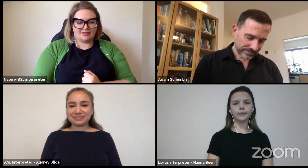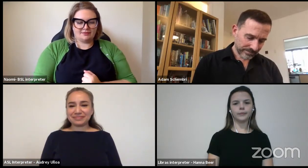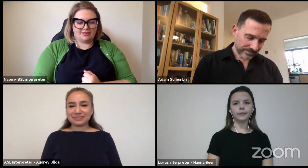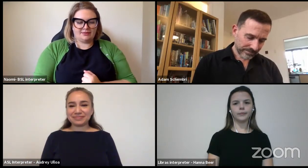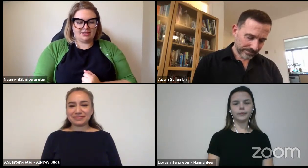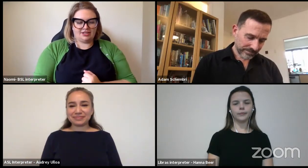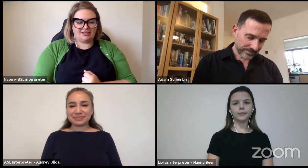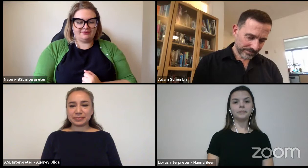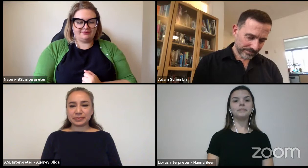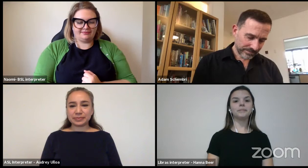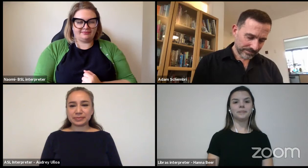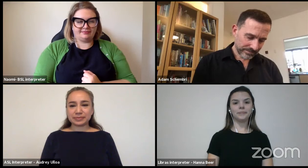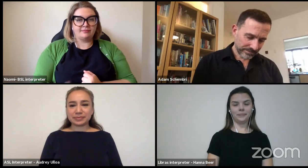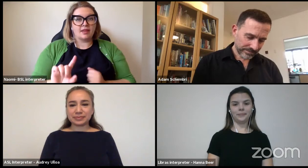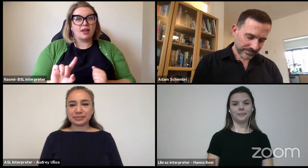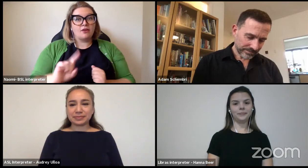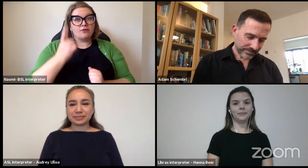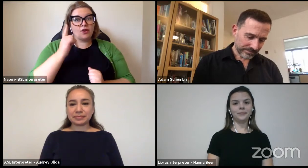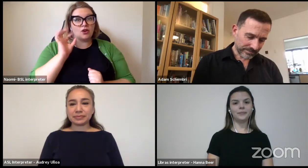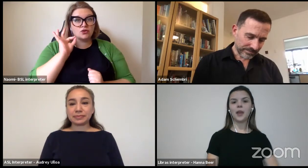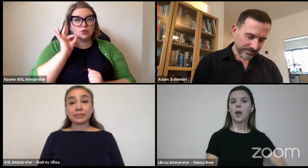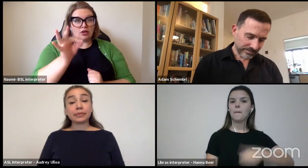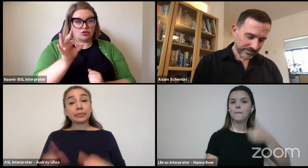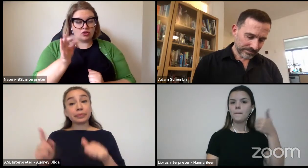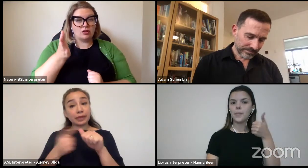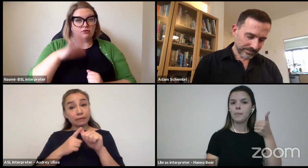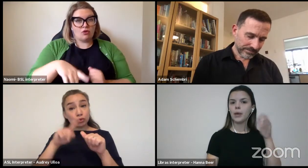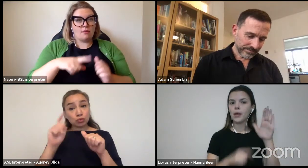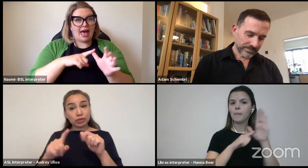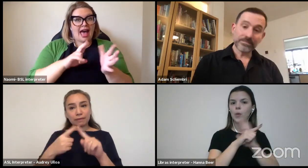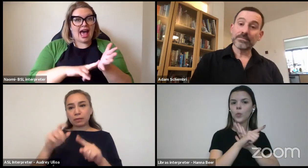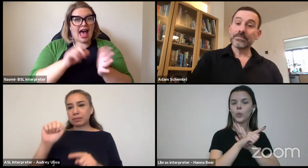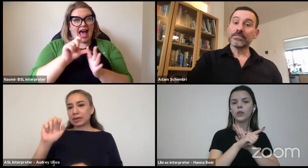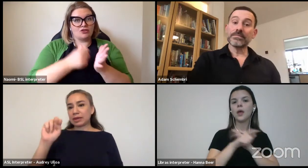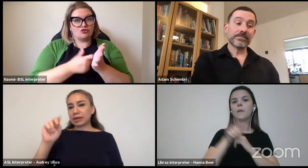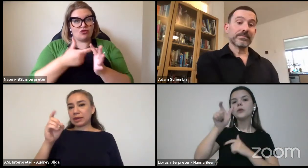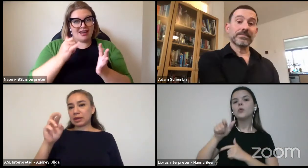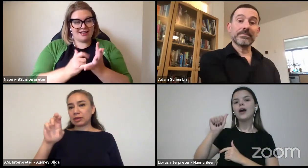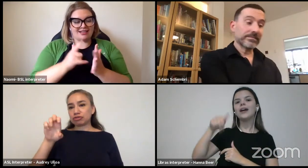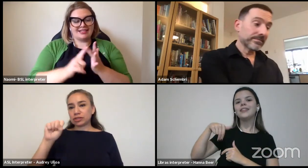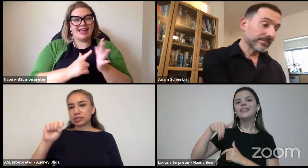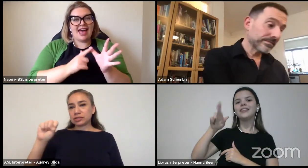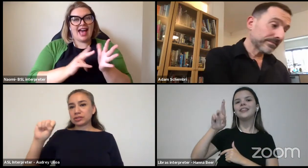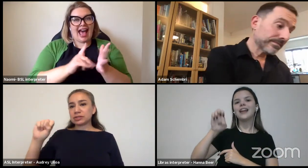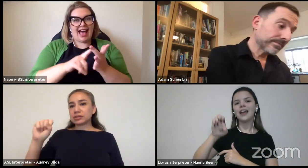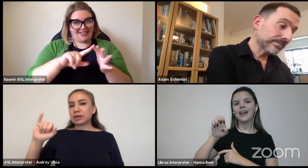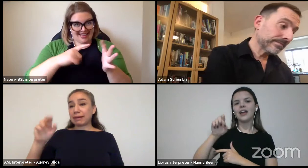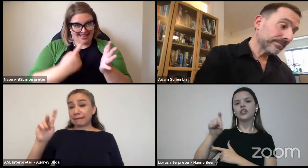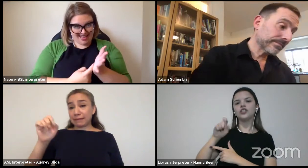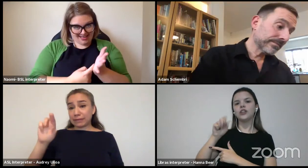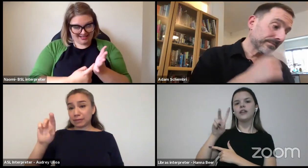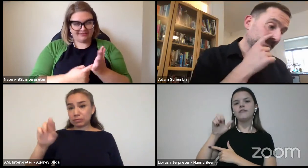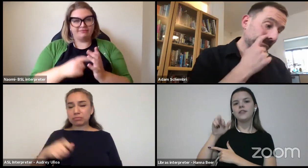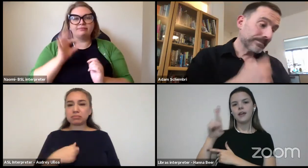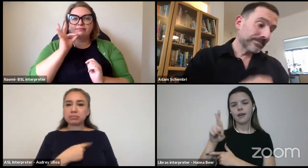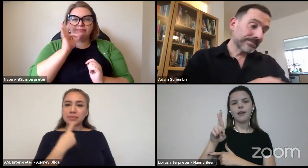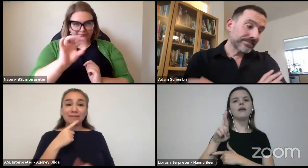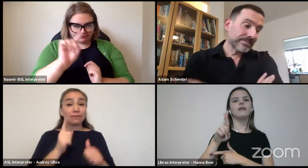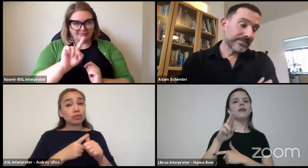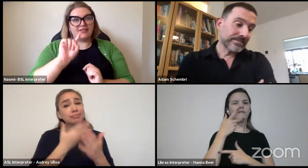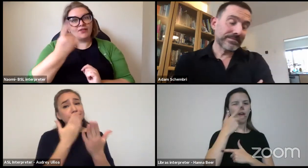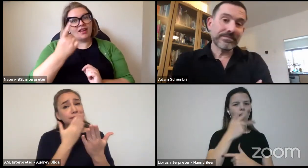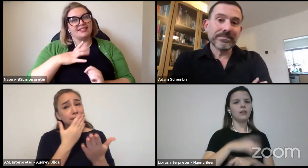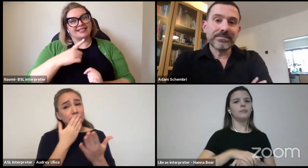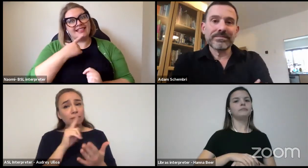So the first question is from André Xavier. He says, first of all, thank you very much for your great talk. I have